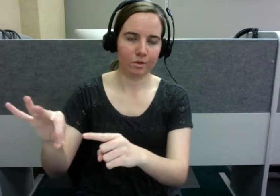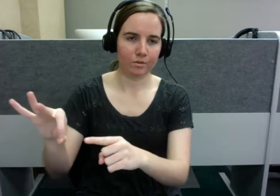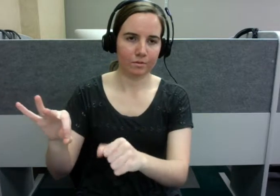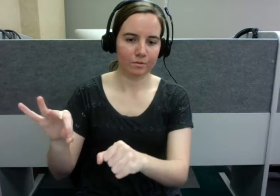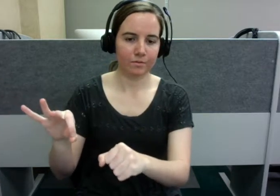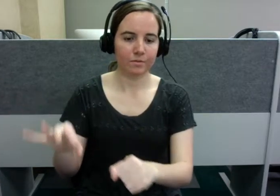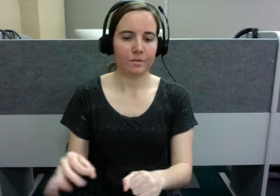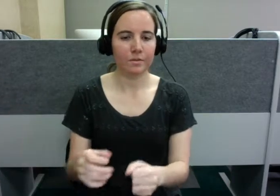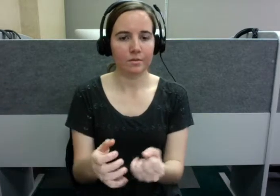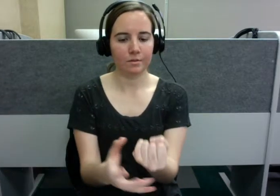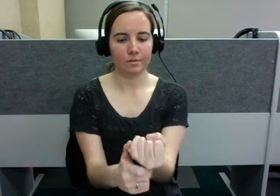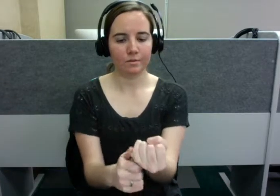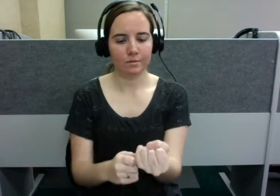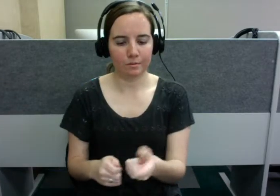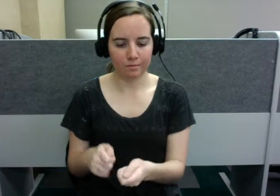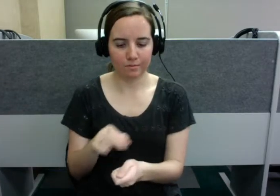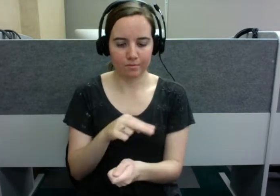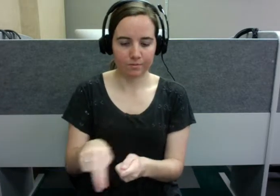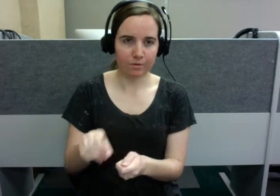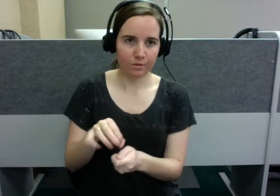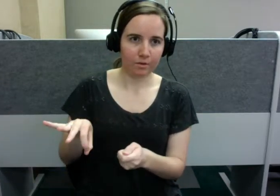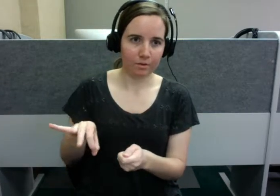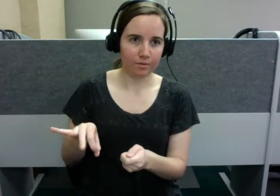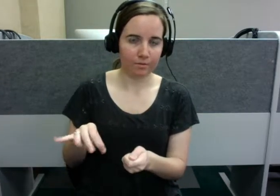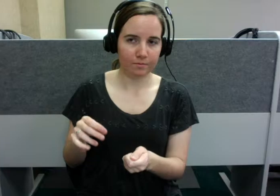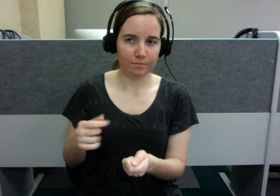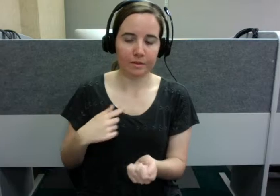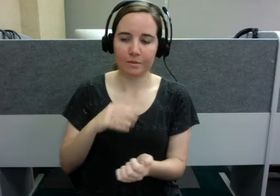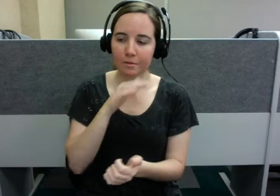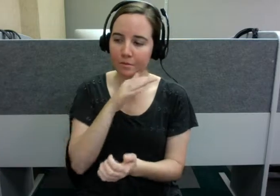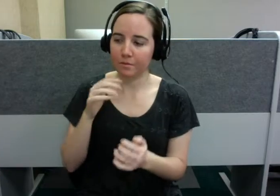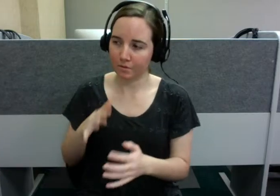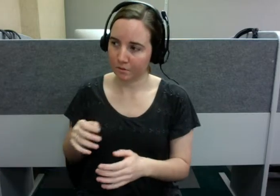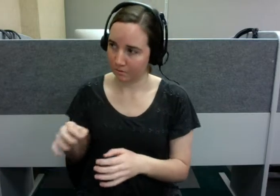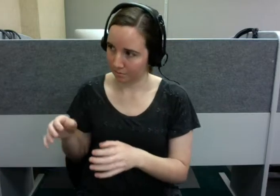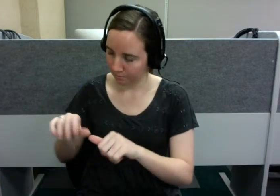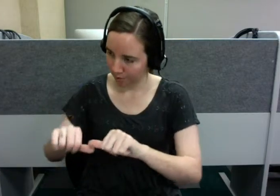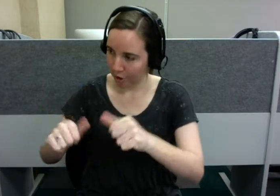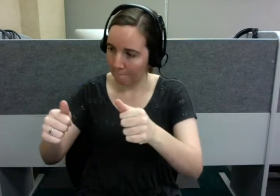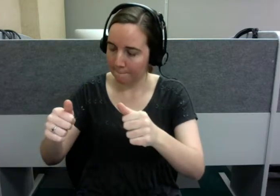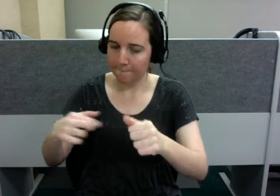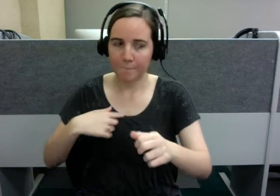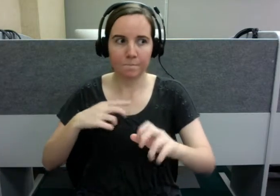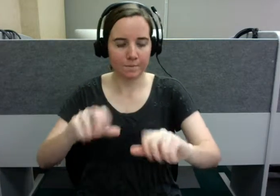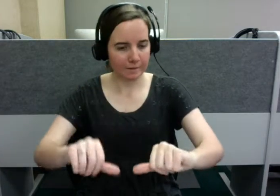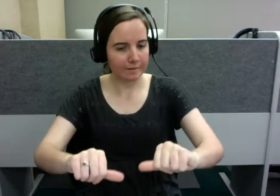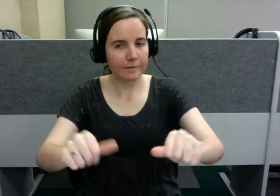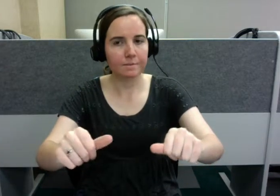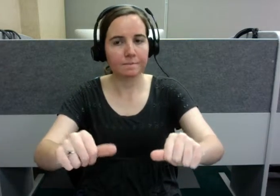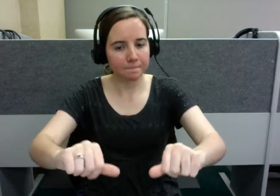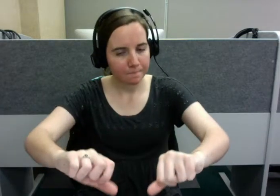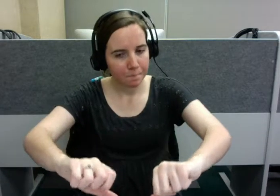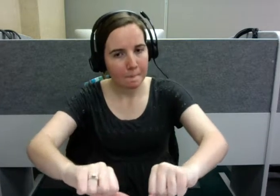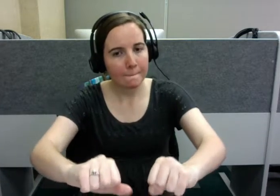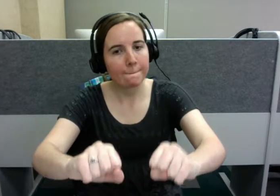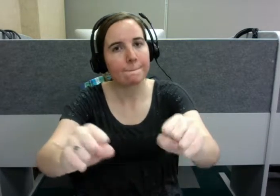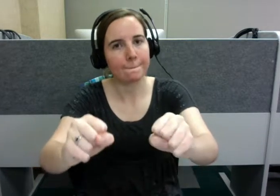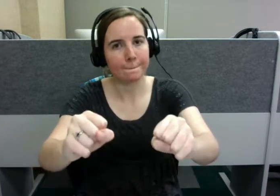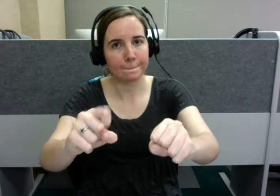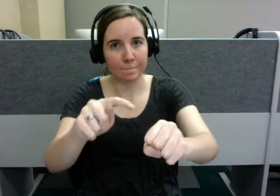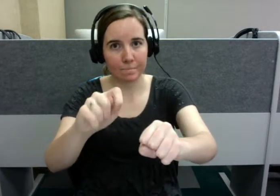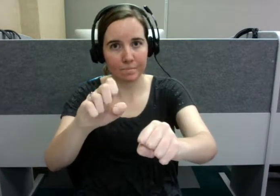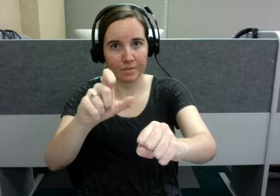scrotum, tip comes off. Albert instructs, push it way up there. I do. Push it further. I do. The testicles emerge.